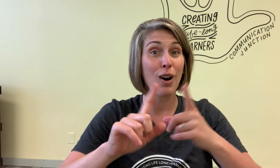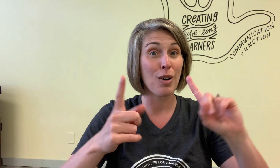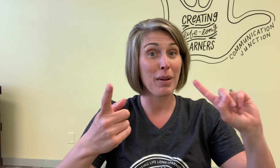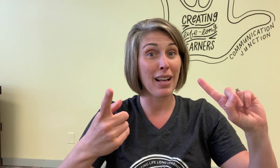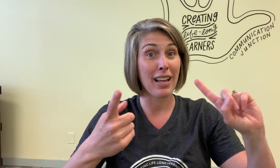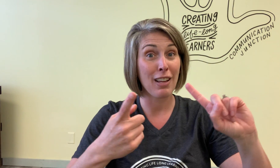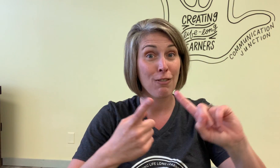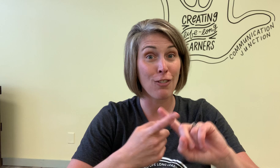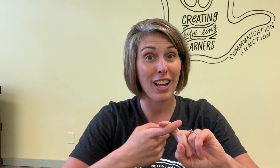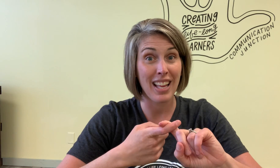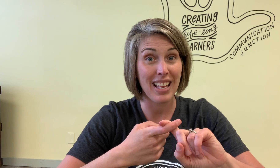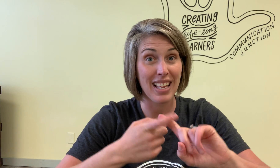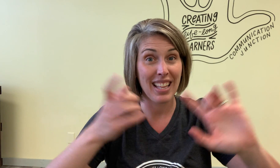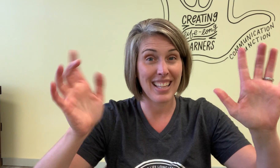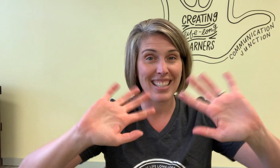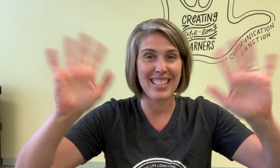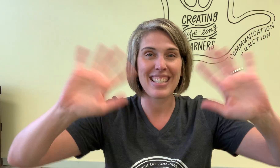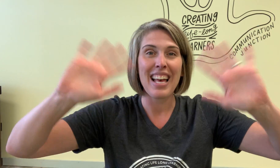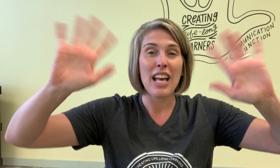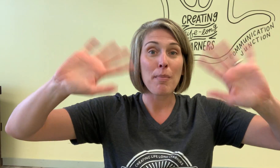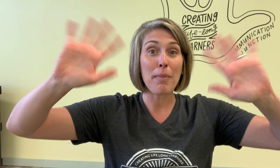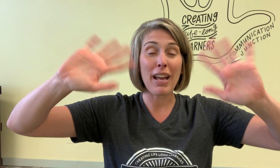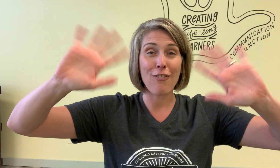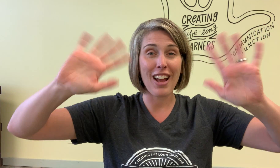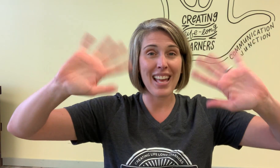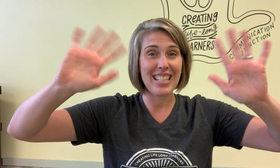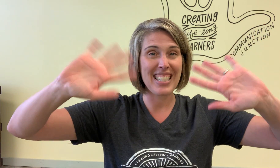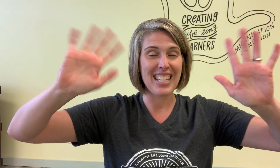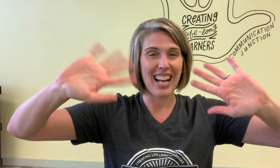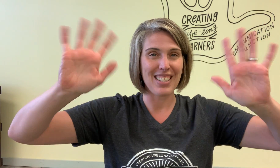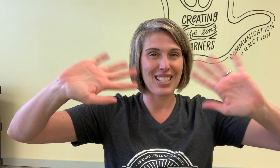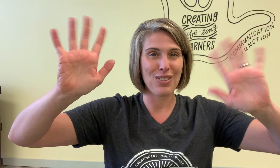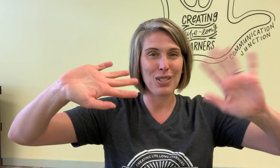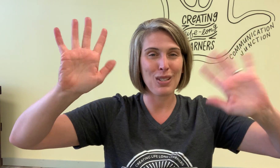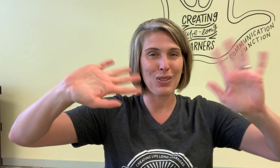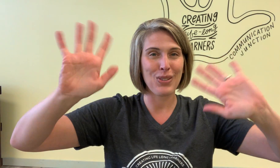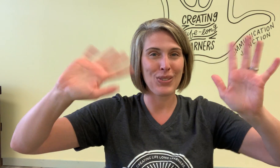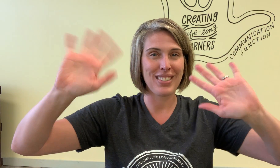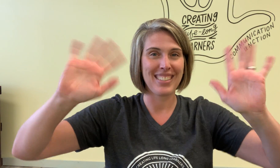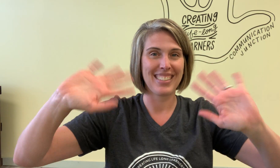all my friends. Bye-bye, friends. I'll see you soon.